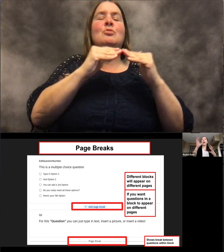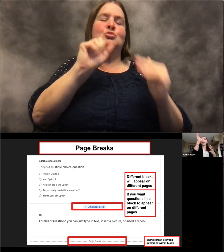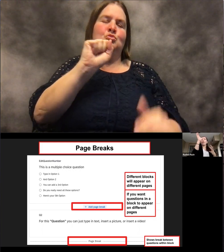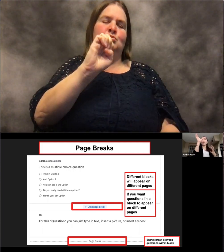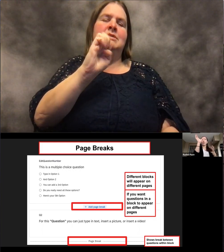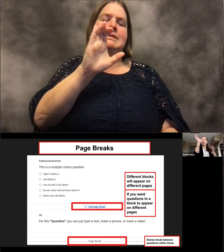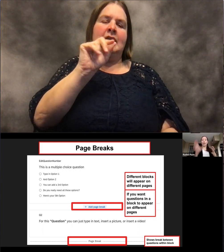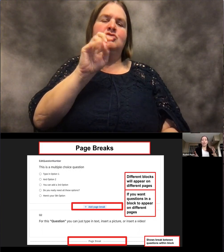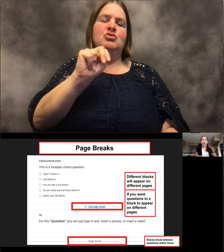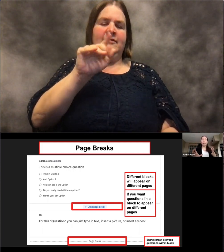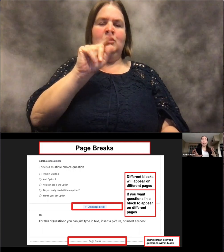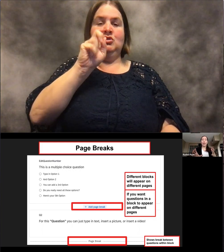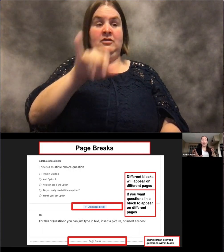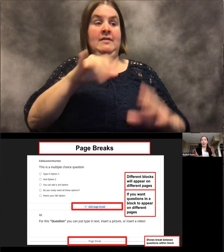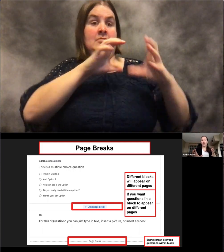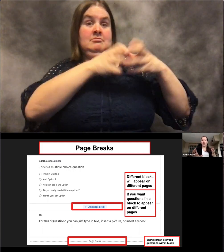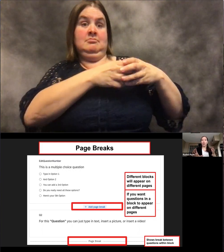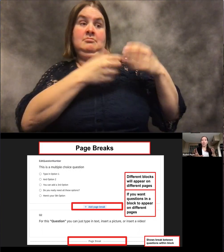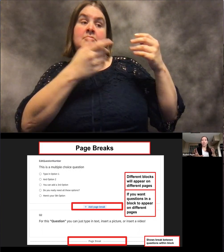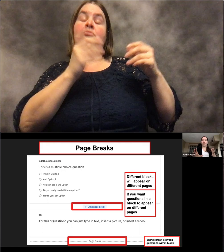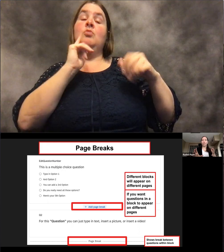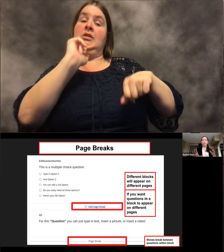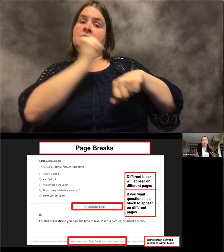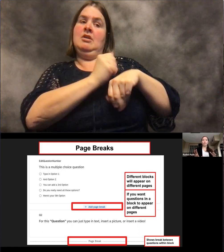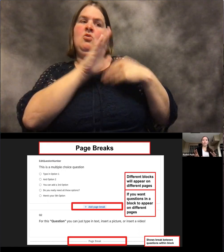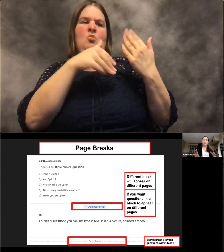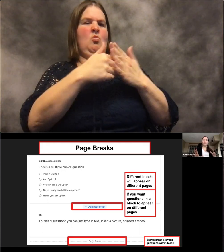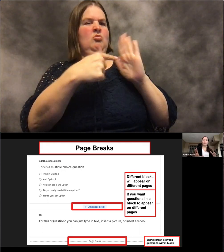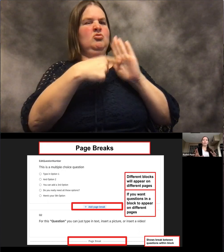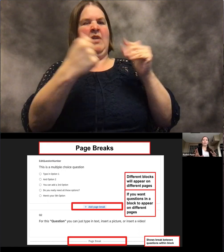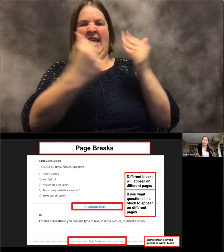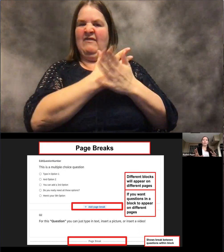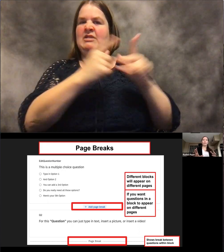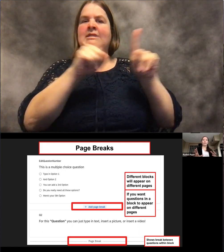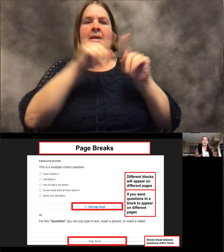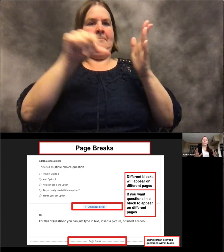is that everything displays on the same page.